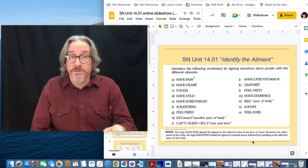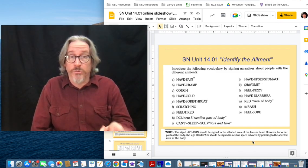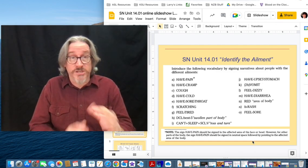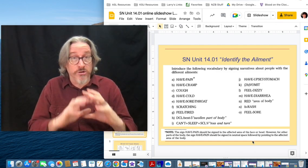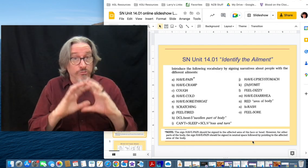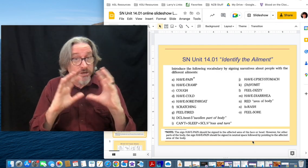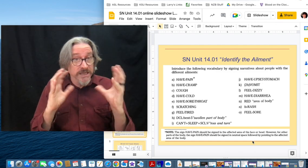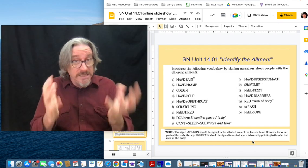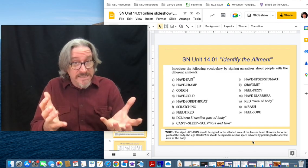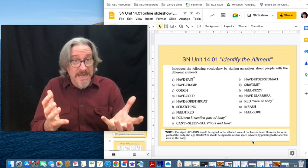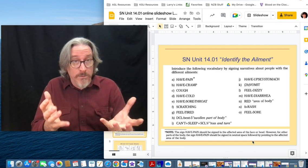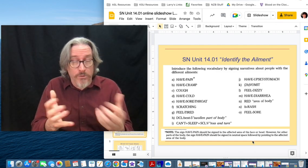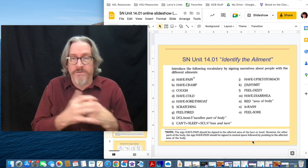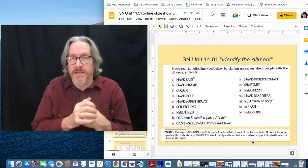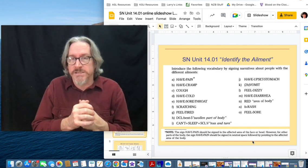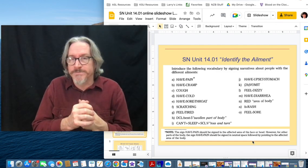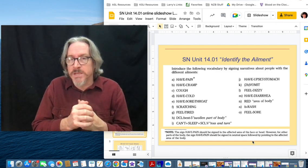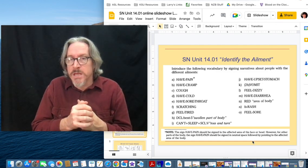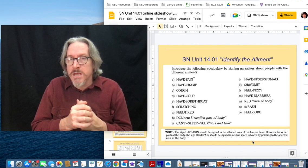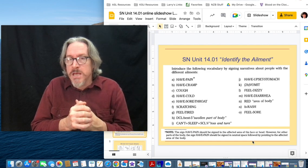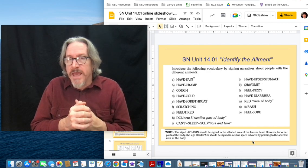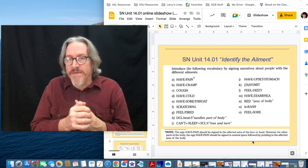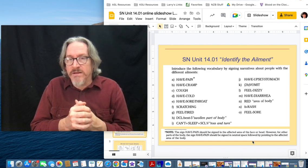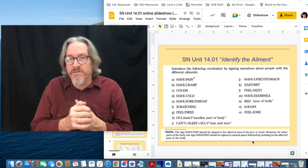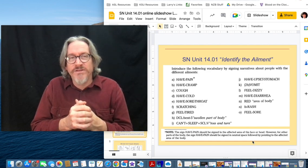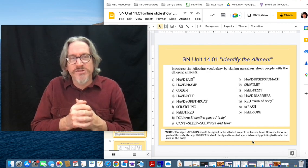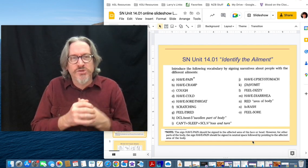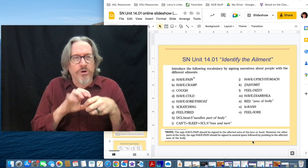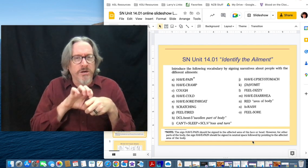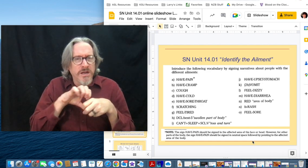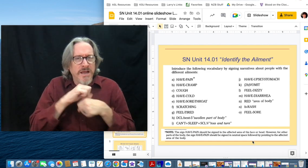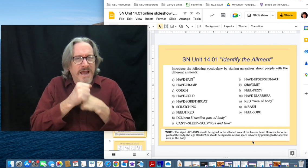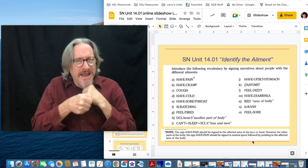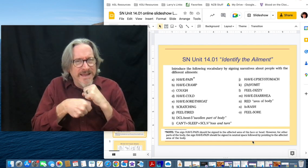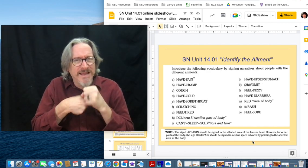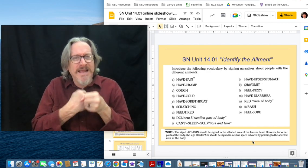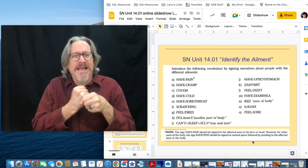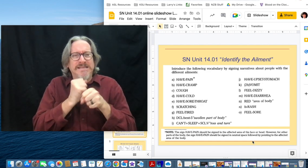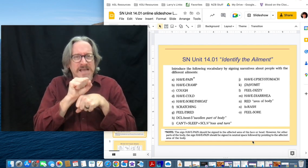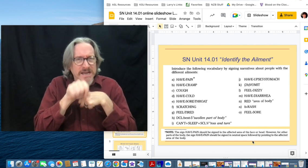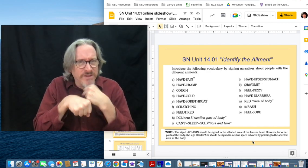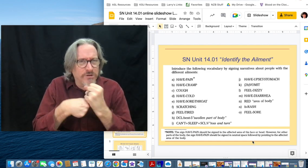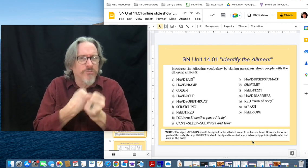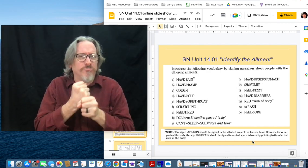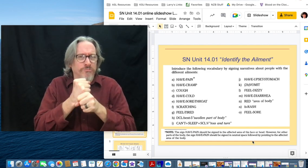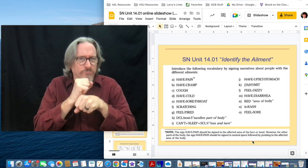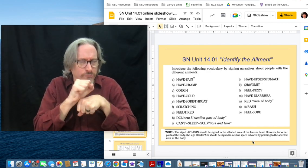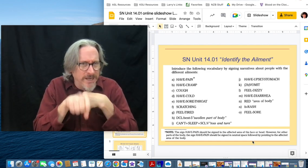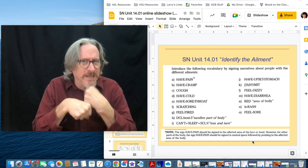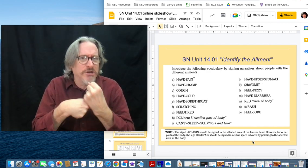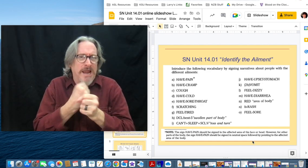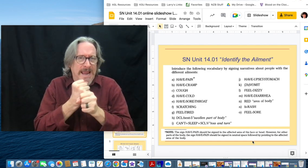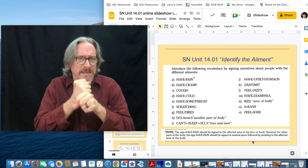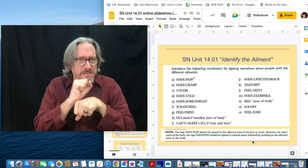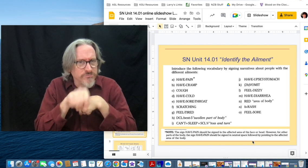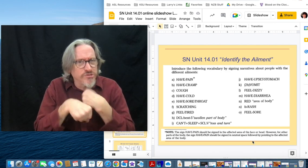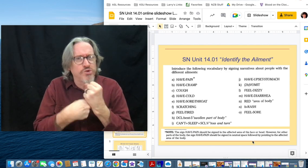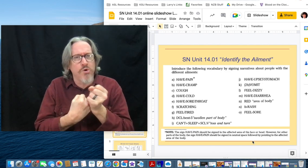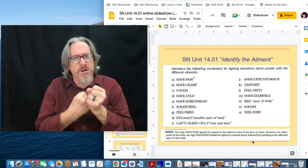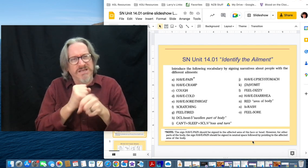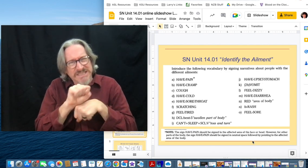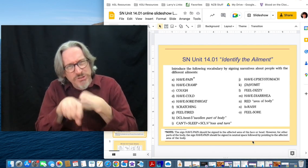expression. We're starting to really see how important that is. And then feel sore. It's kind of like wringing your